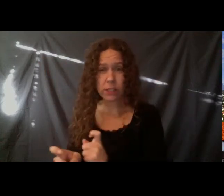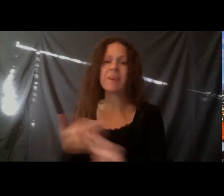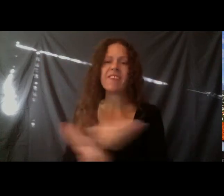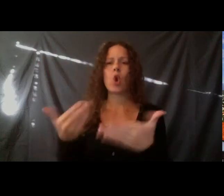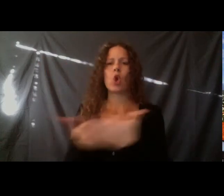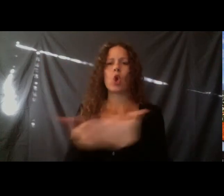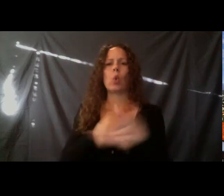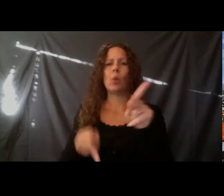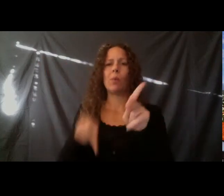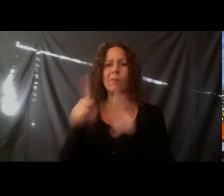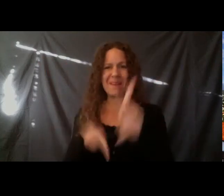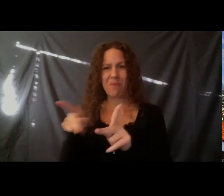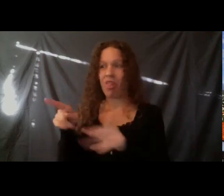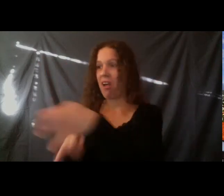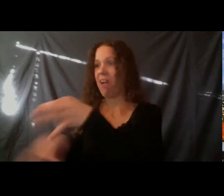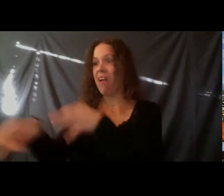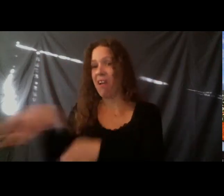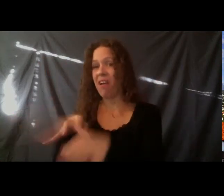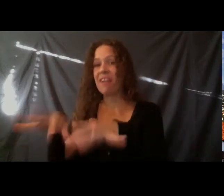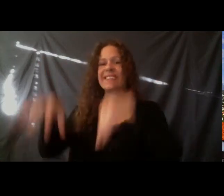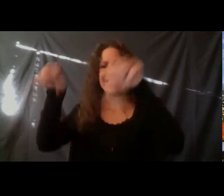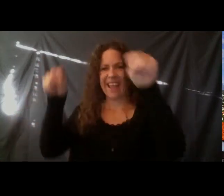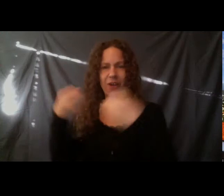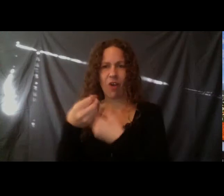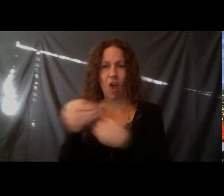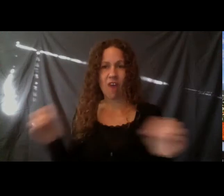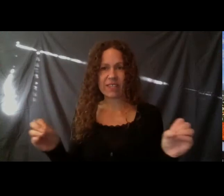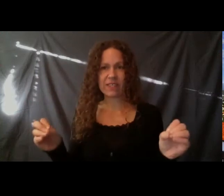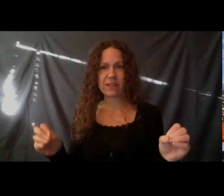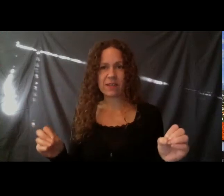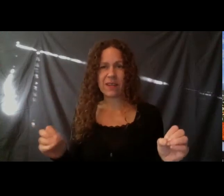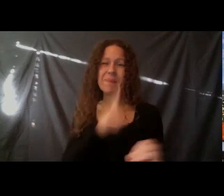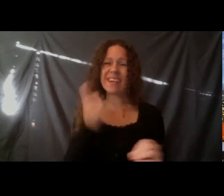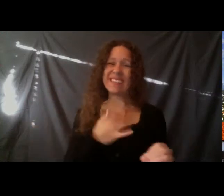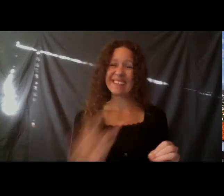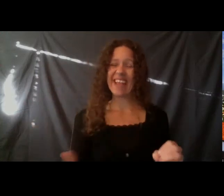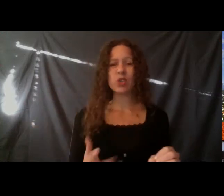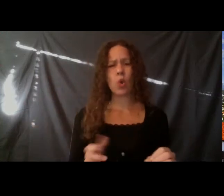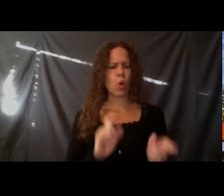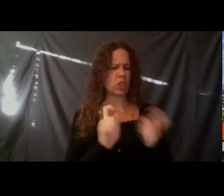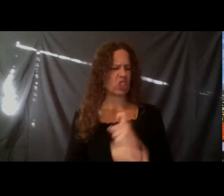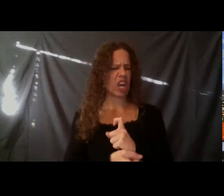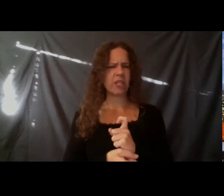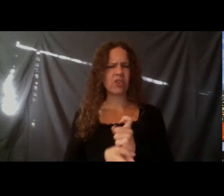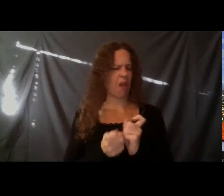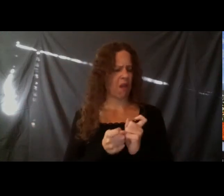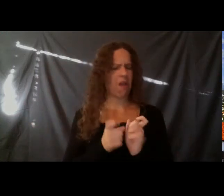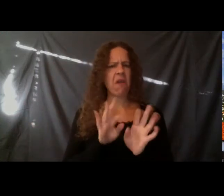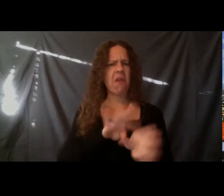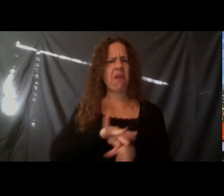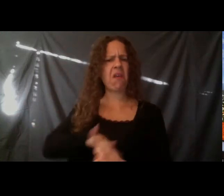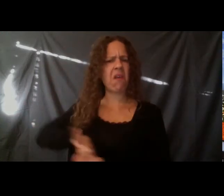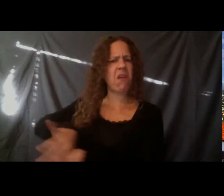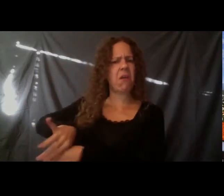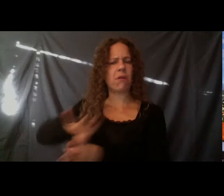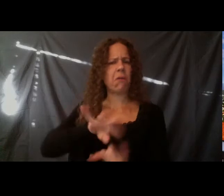in mind before we kind of do what we usually do, which is brush change aside. Don't do it or have the conversation in a timely